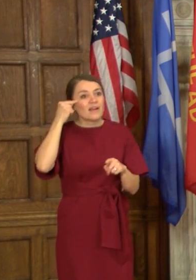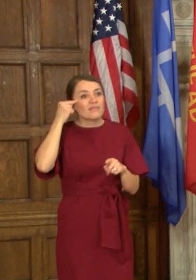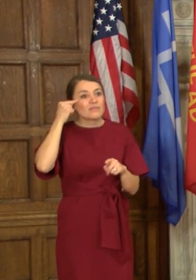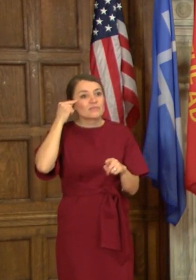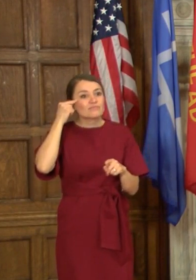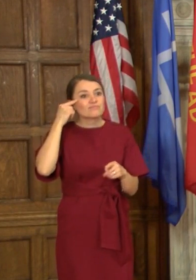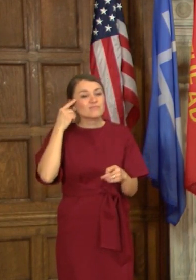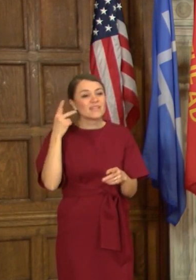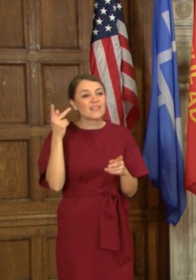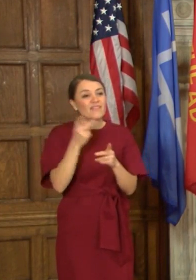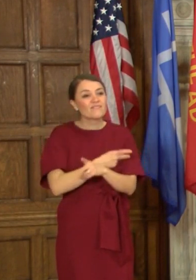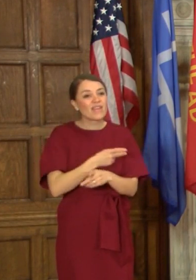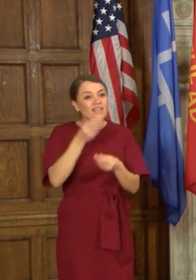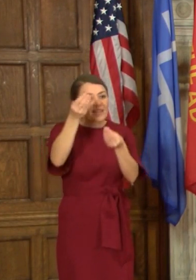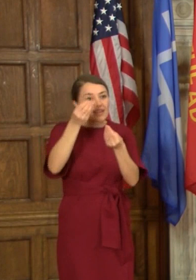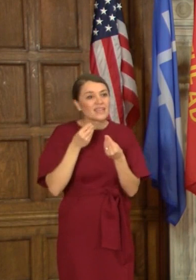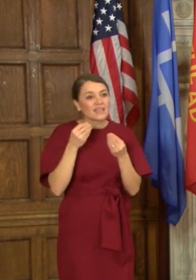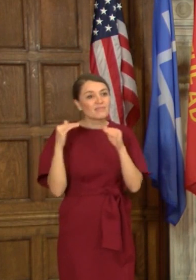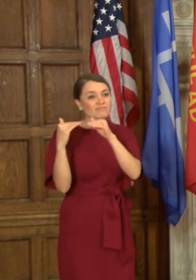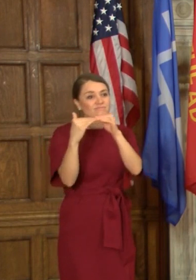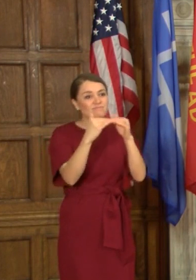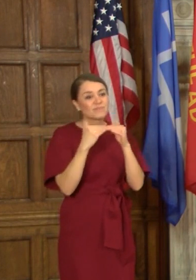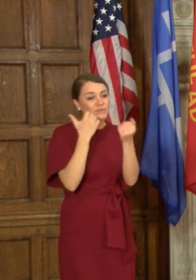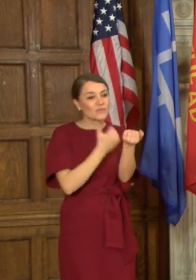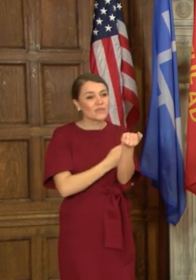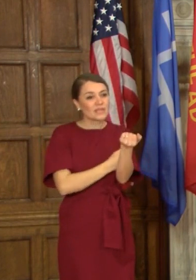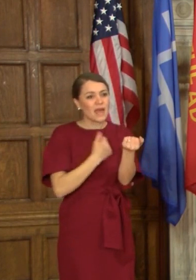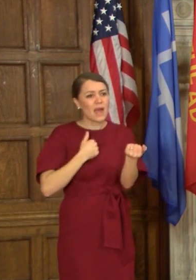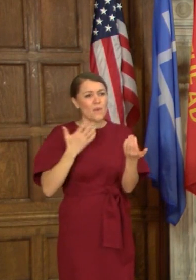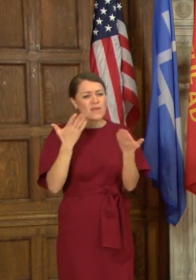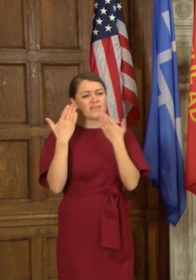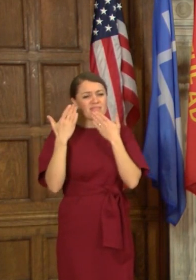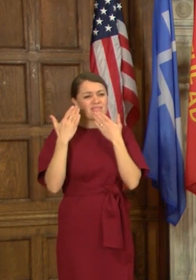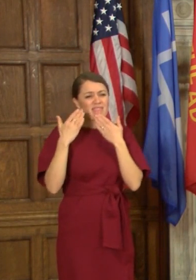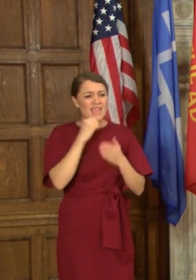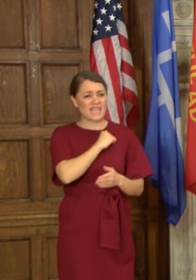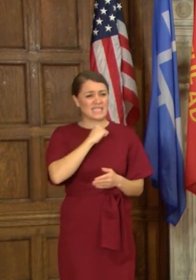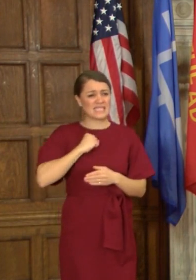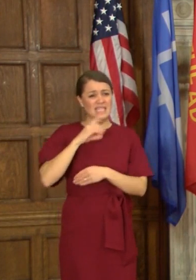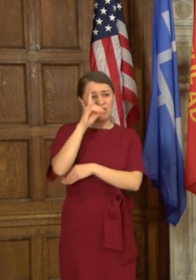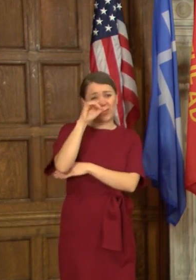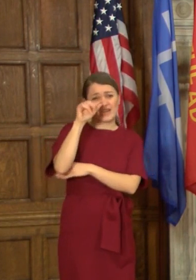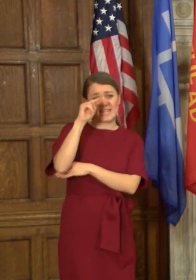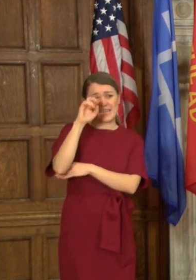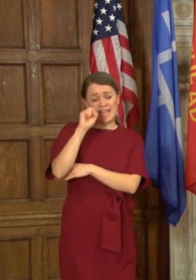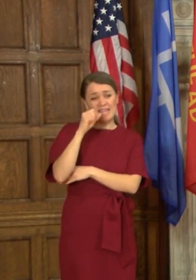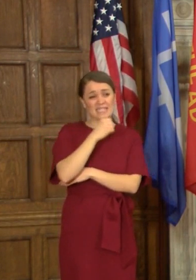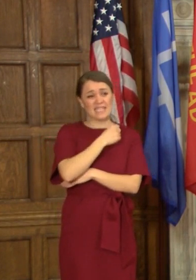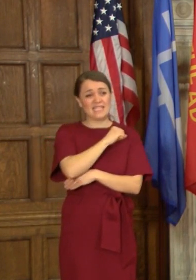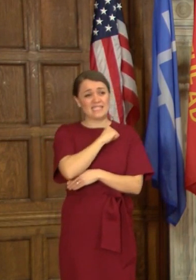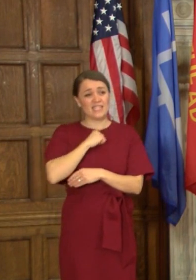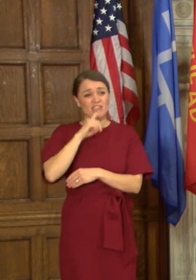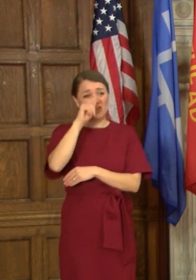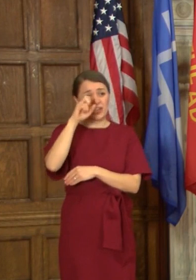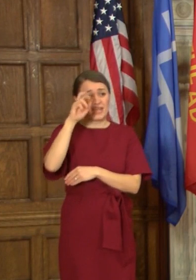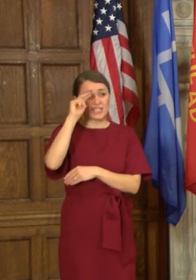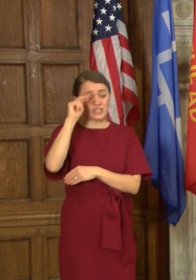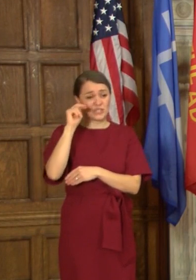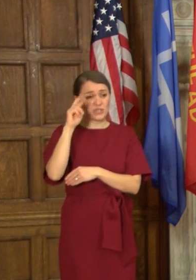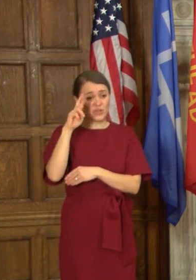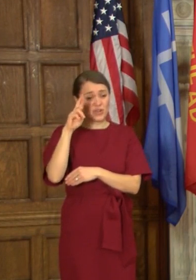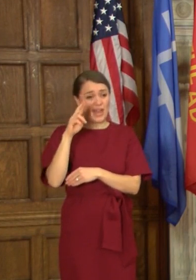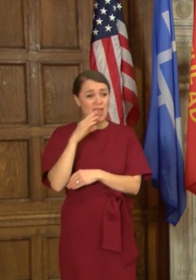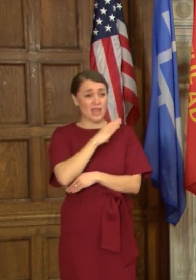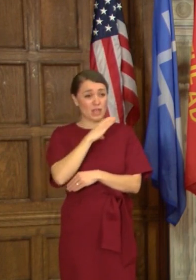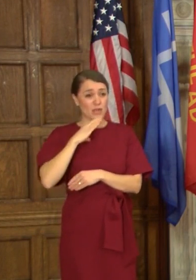share. And I want to take a minute to thank Senator Daines, Senator Tester, and Congressman Rosendale for joining